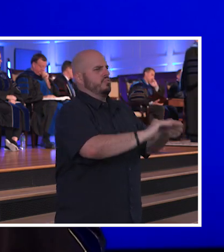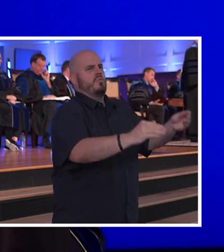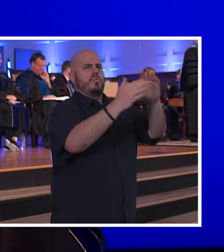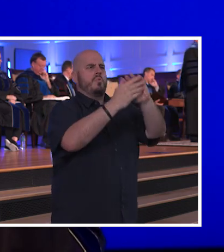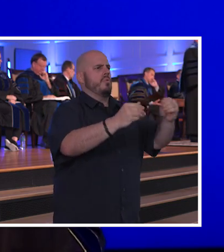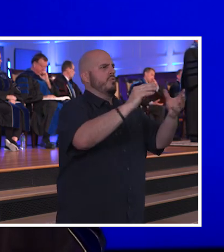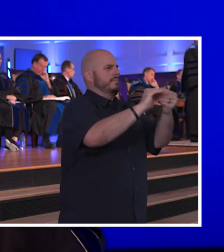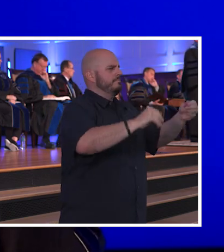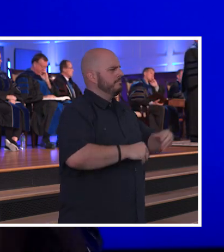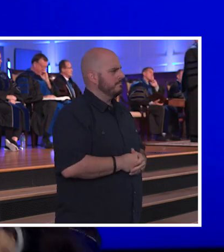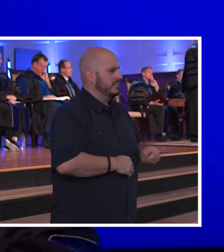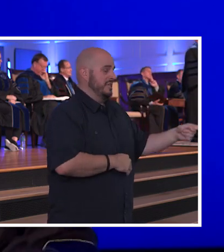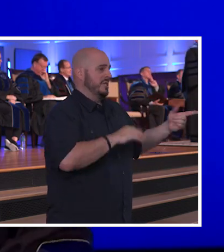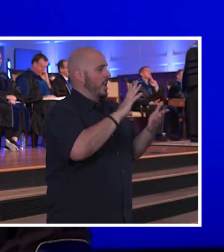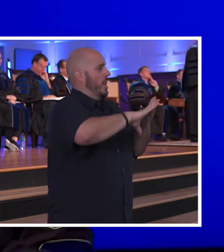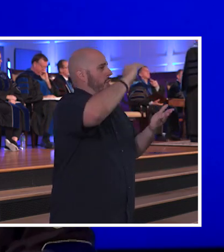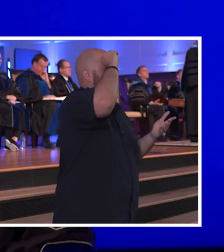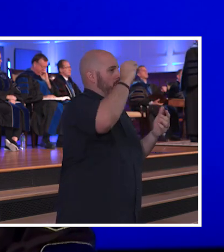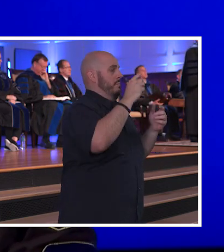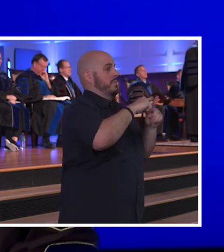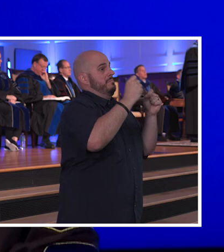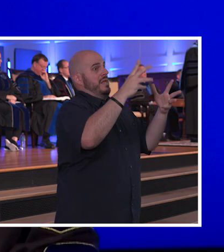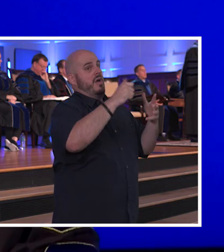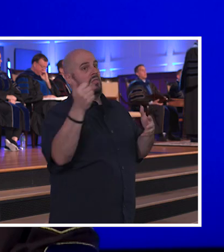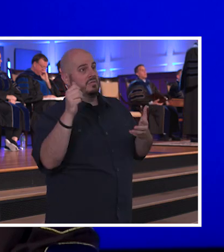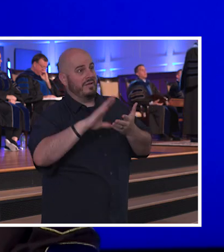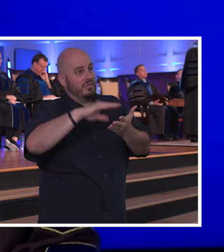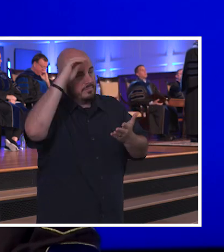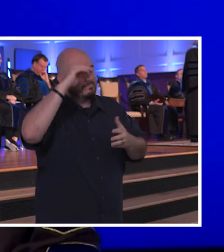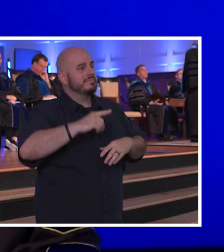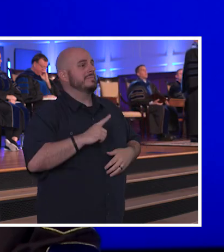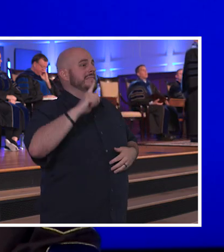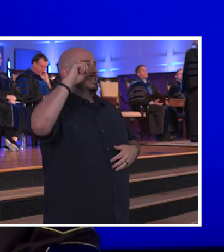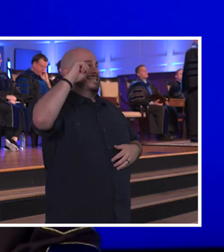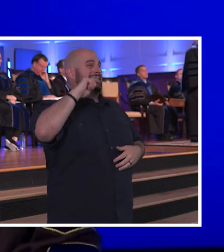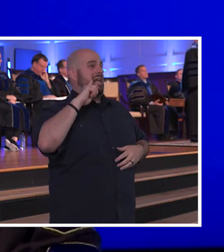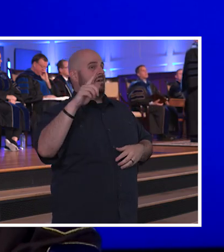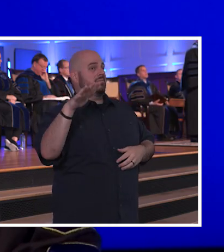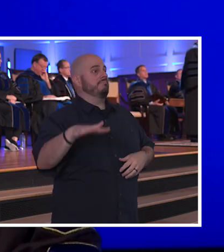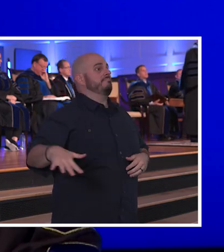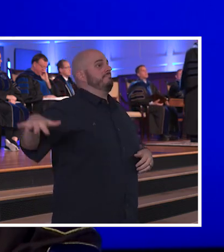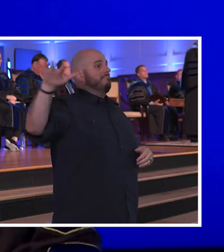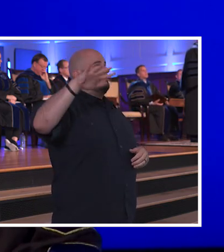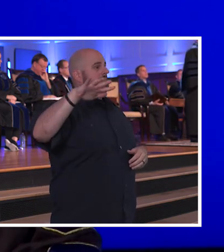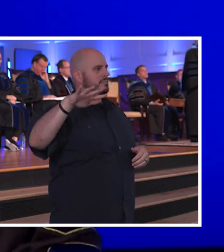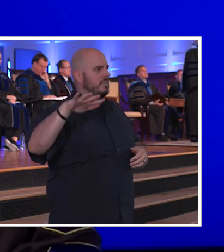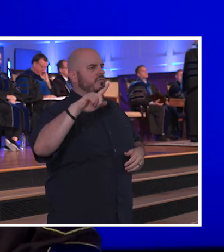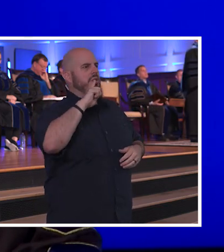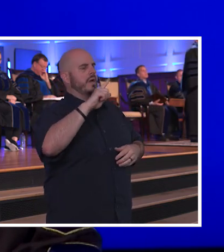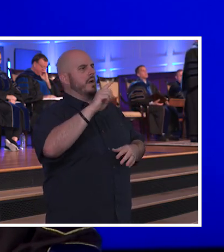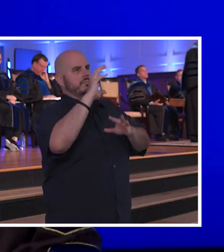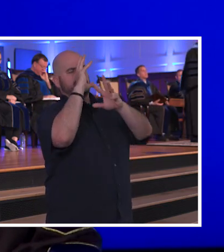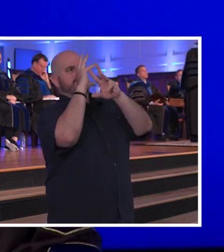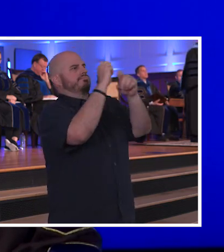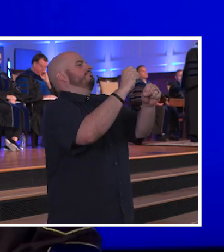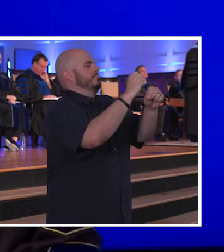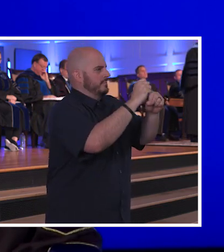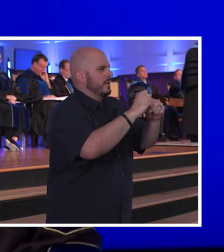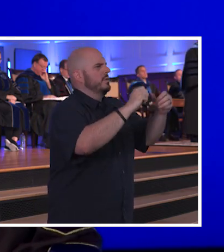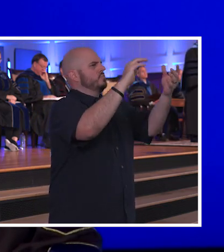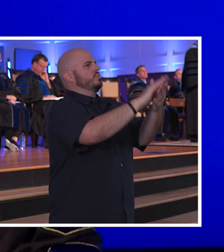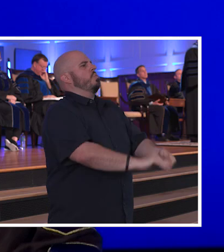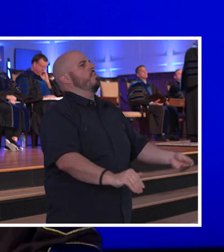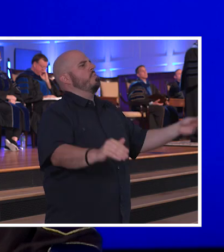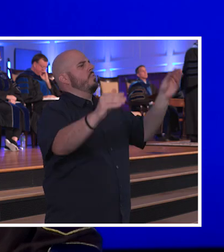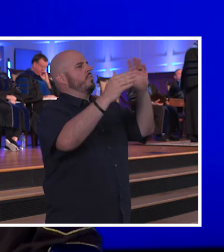have many others in this area, that the deaf are especially sensitive to and are open to the stories of